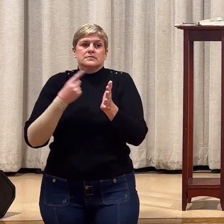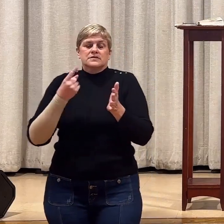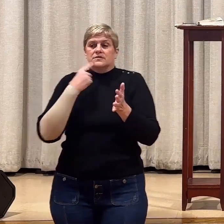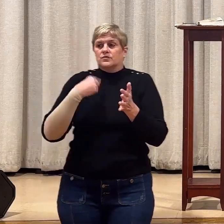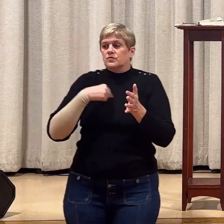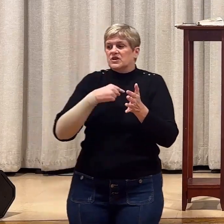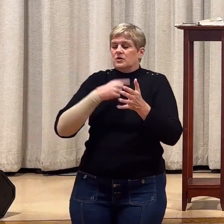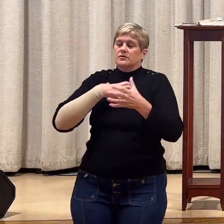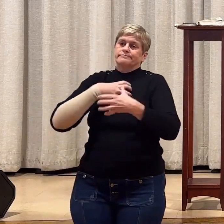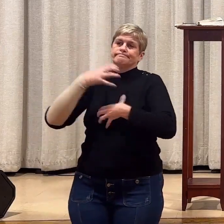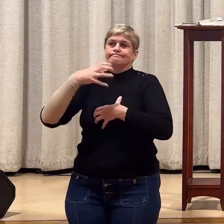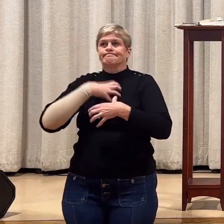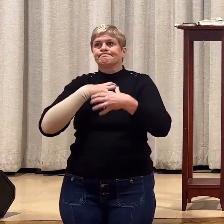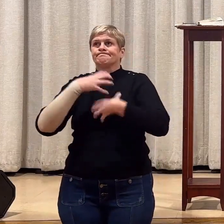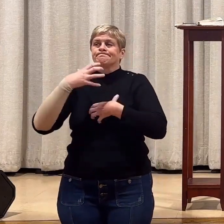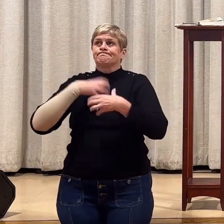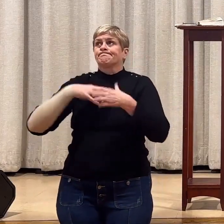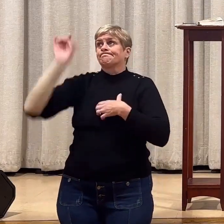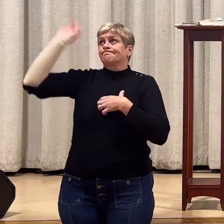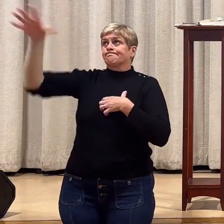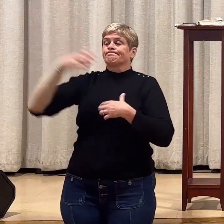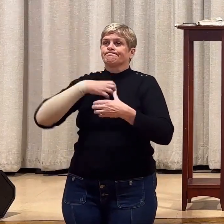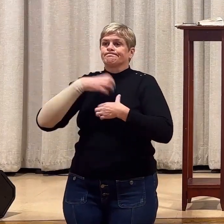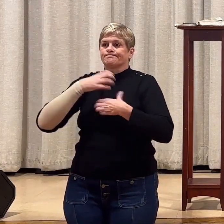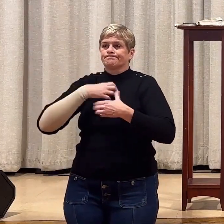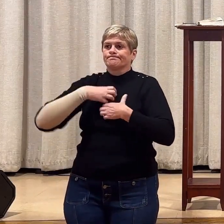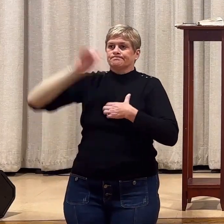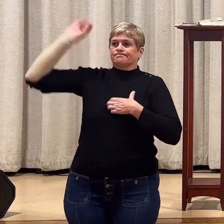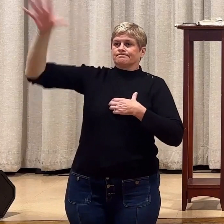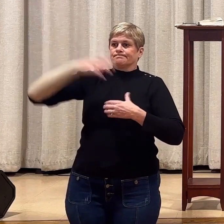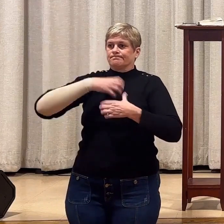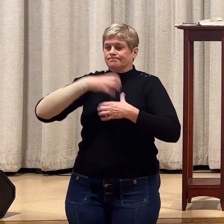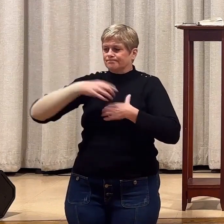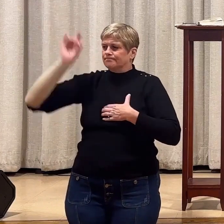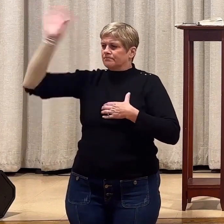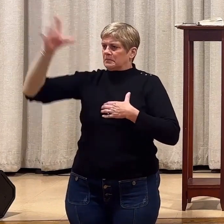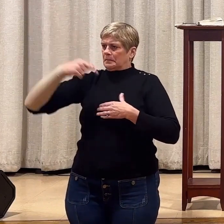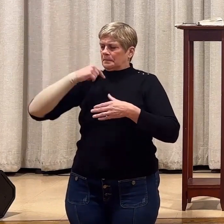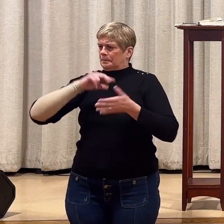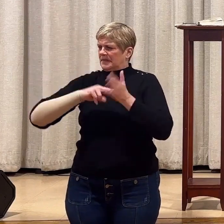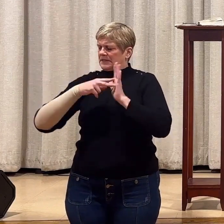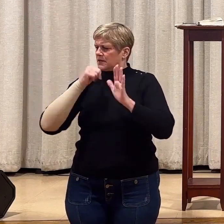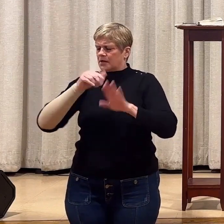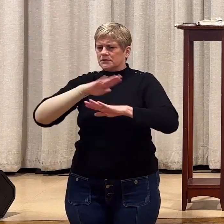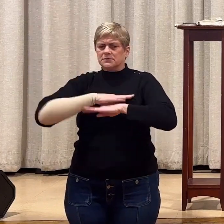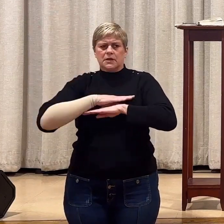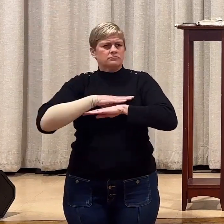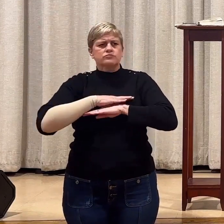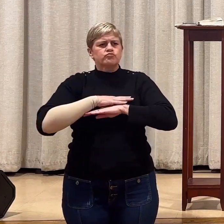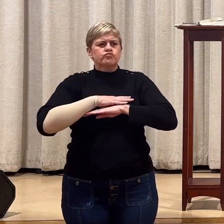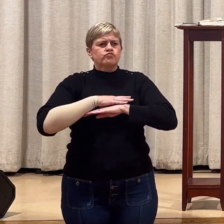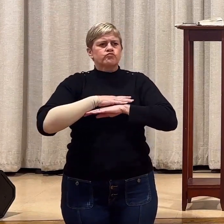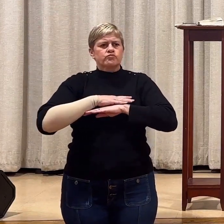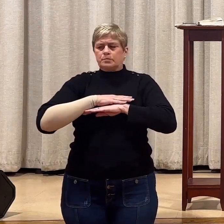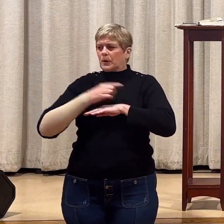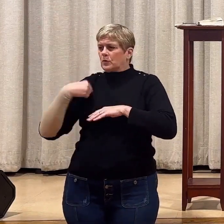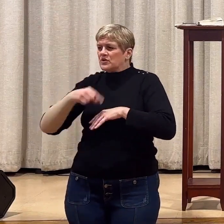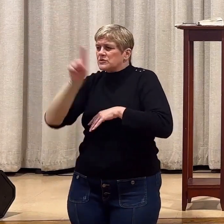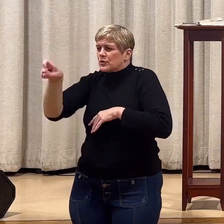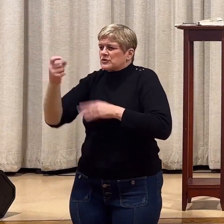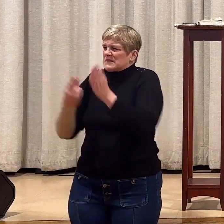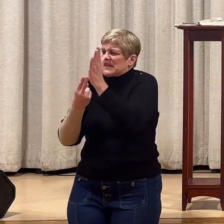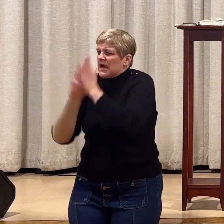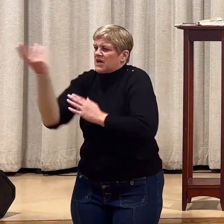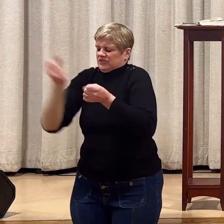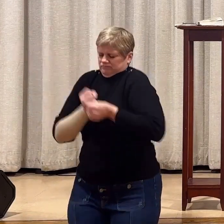lamenting or complaining before the Lord, we're not content. But actually, being honest with God is the sign that